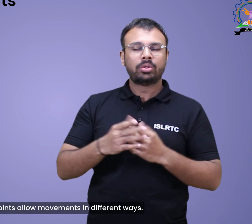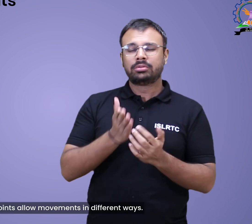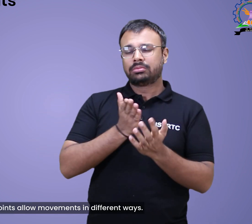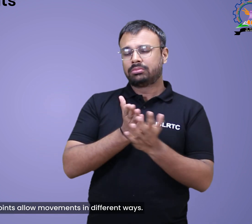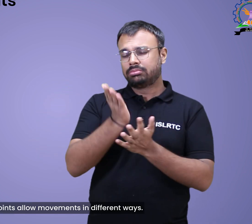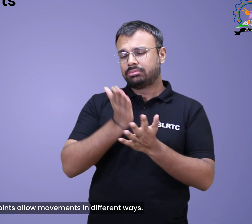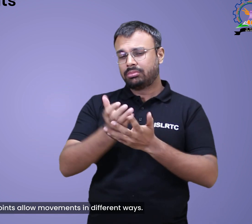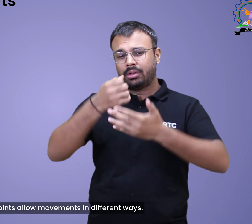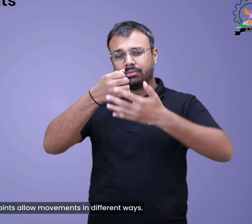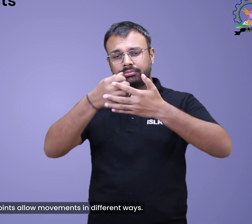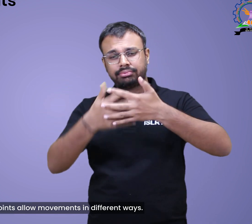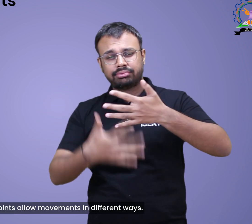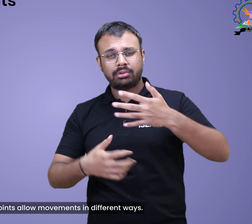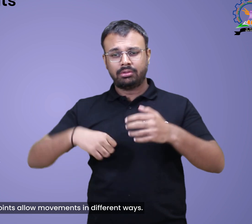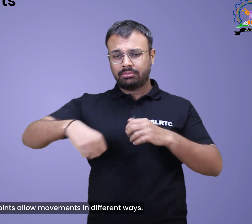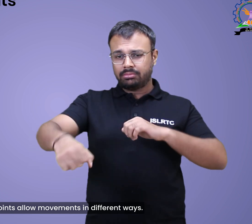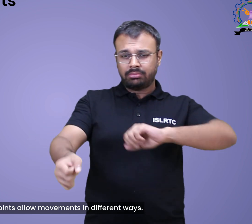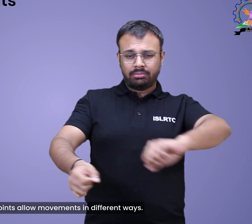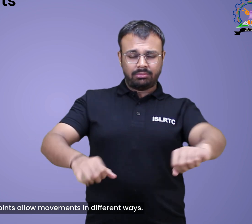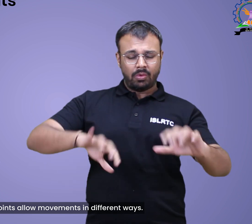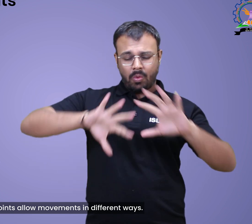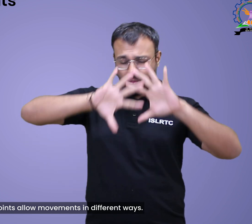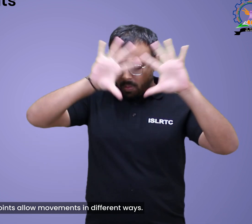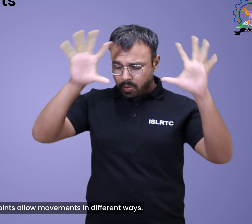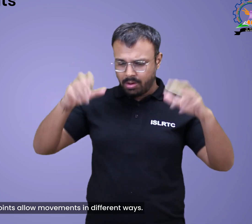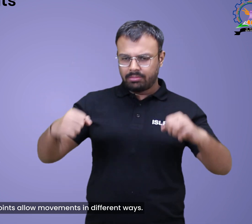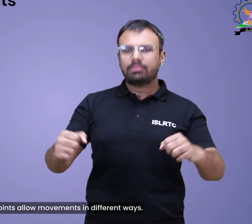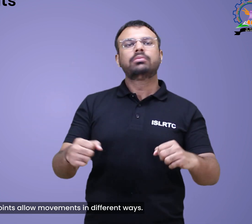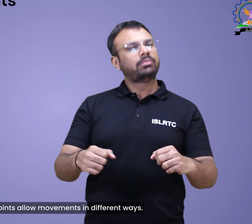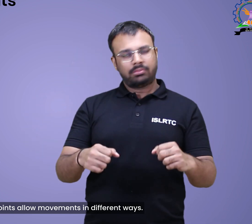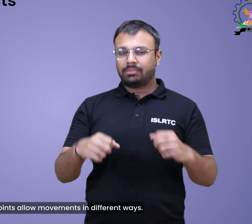These joints allow movements in different ways.